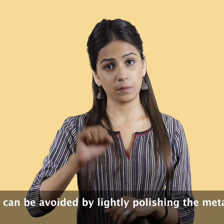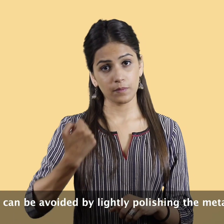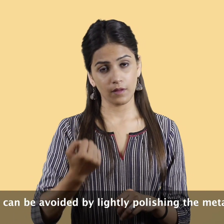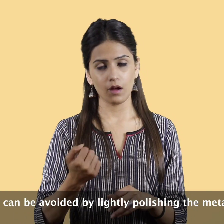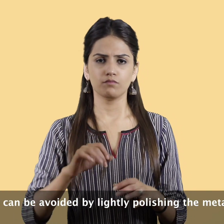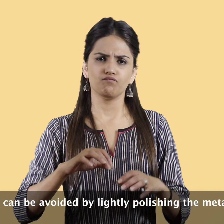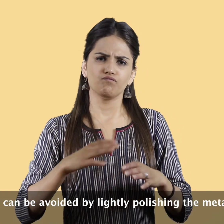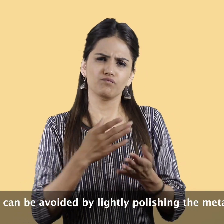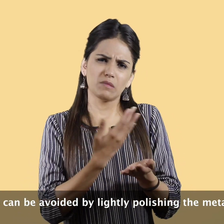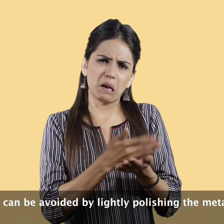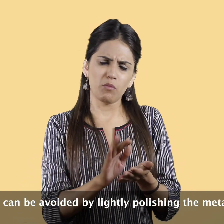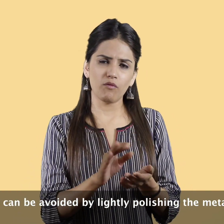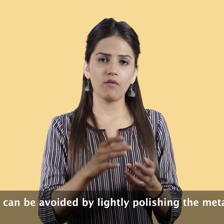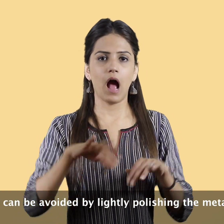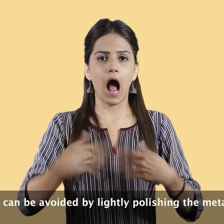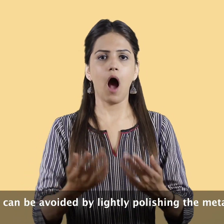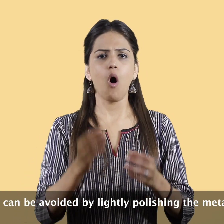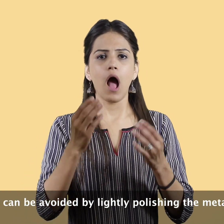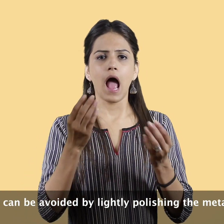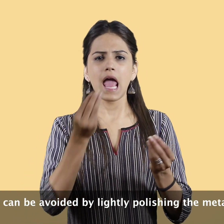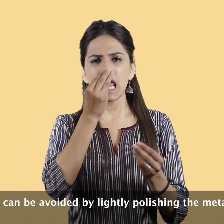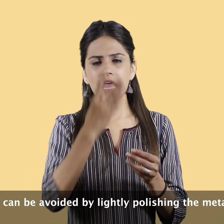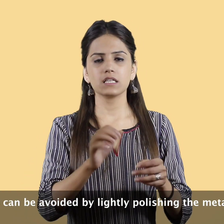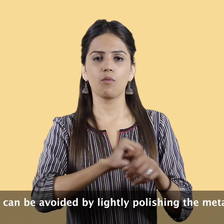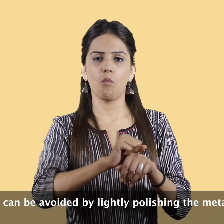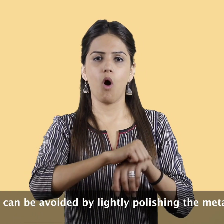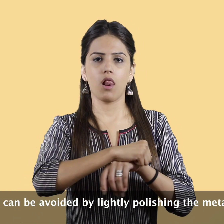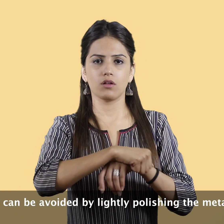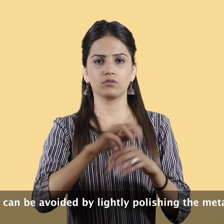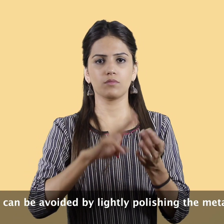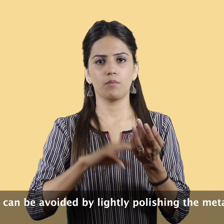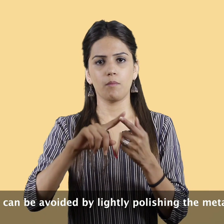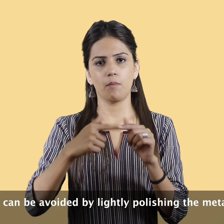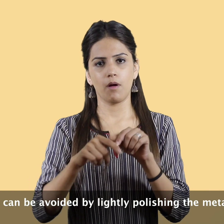This can be avoided by lightly polishing the metal.